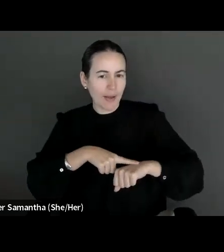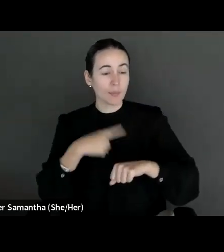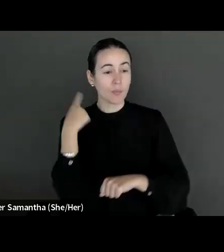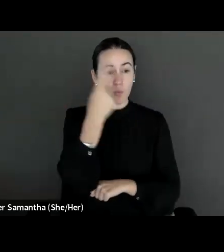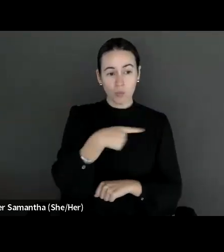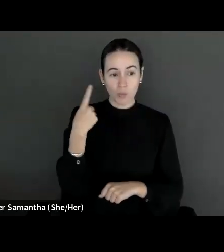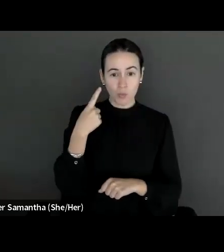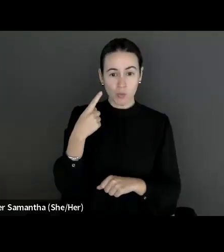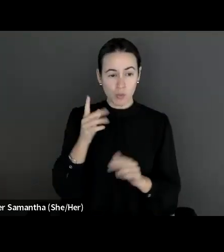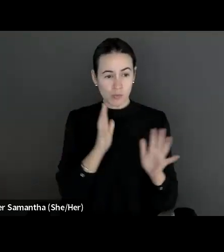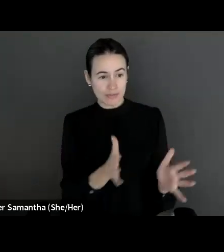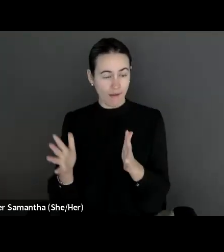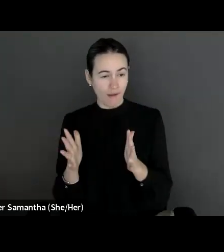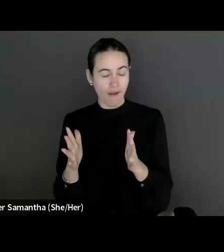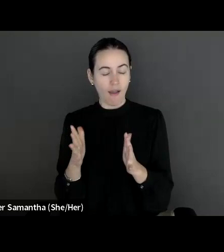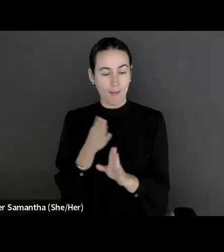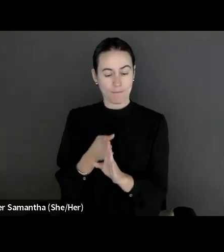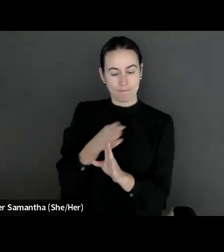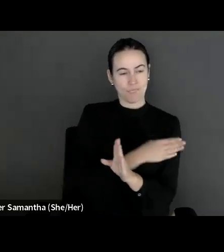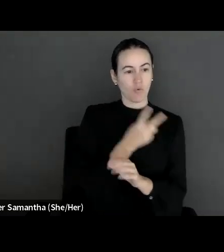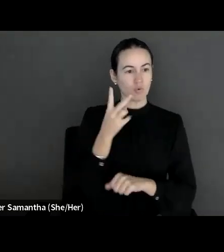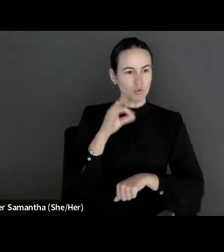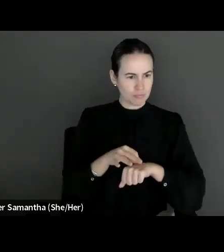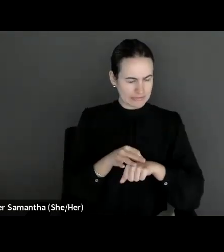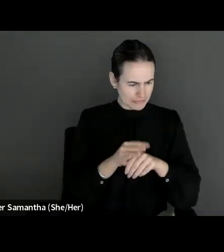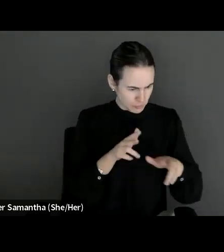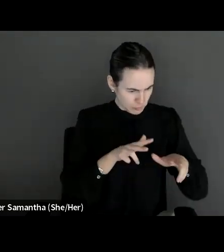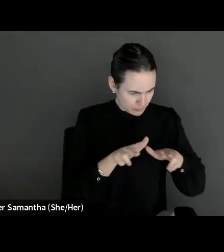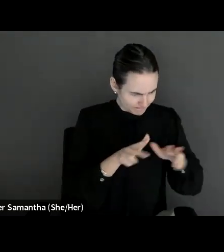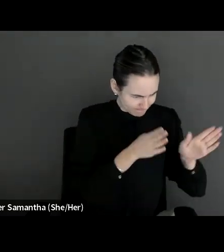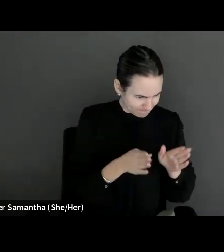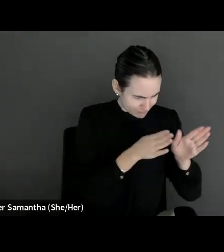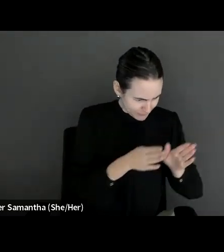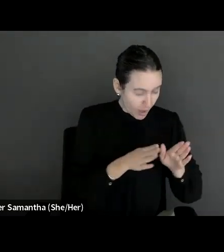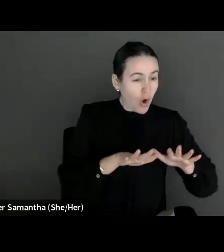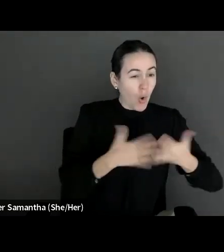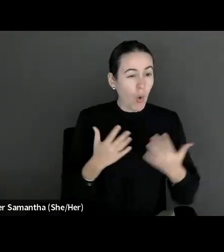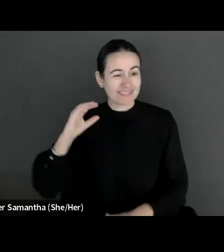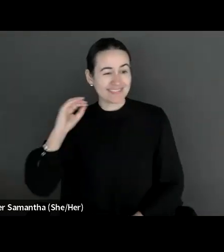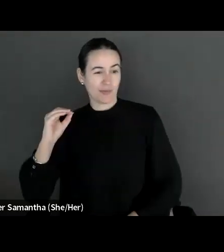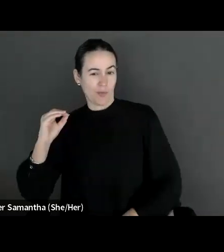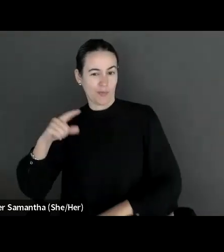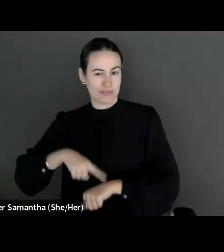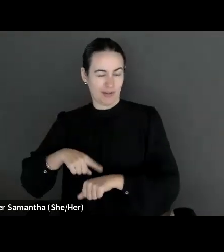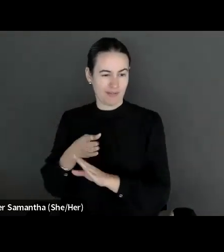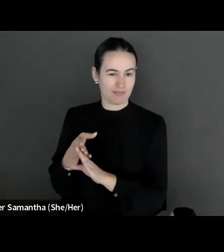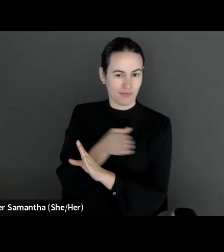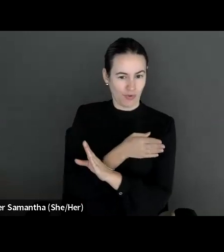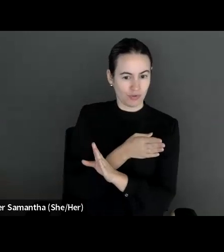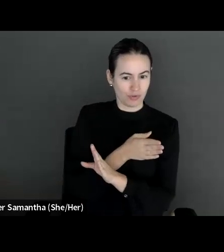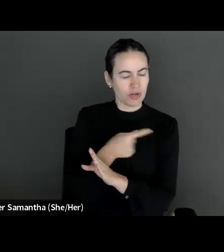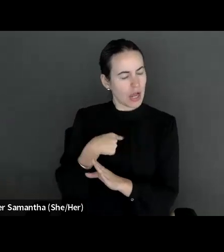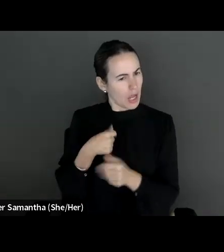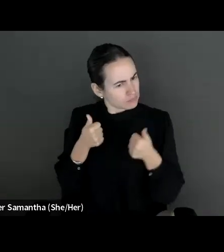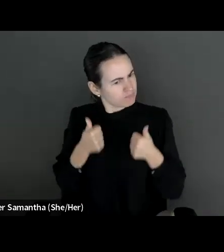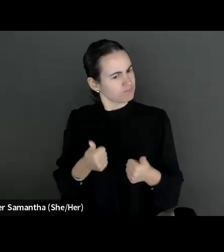2 minutes of preparation time versus no preparation time. And I'm quite happy about the sample size, to be honest. You know,